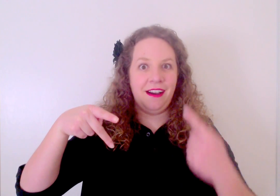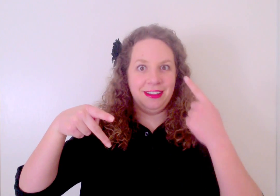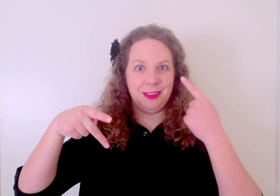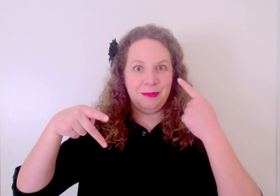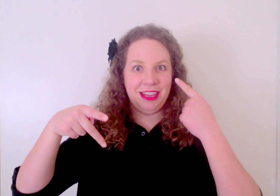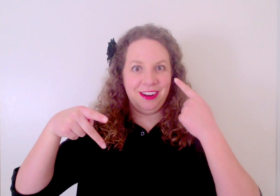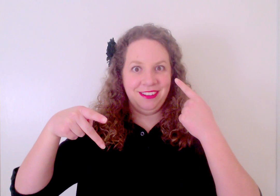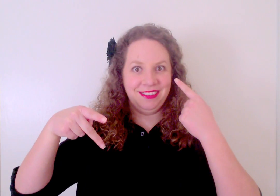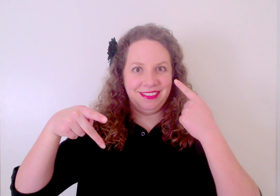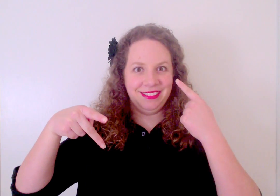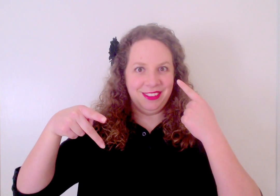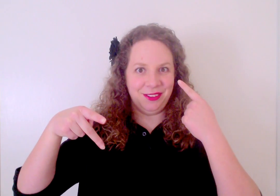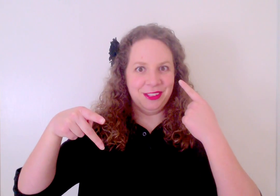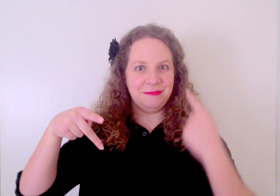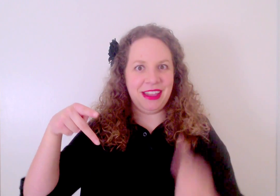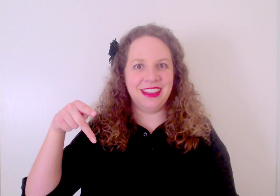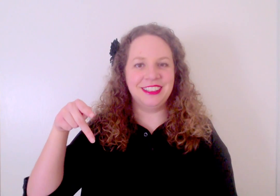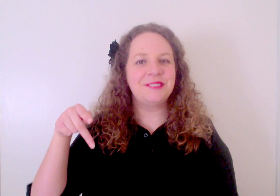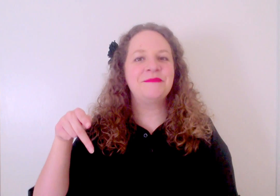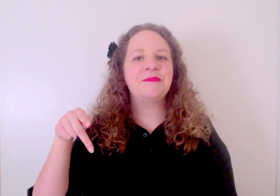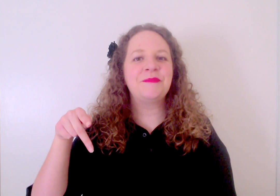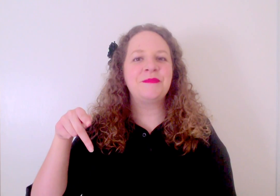Eyes up here. Don't look at my hand.